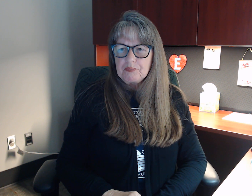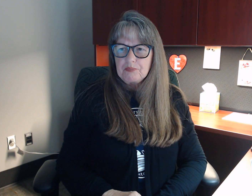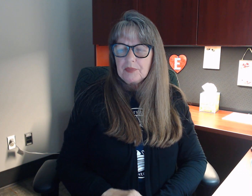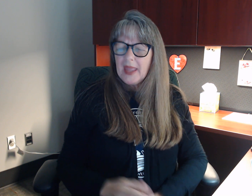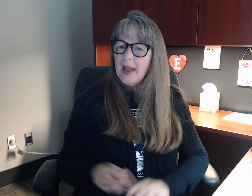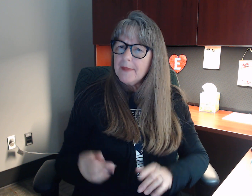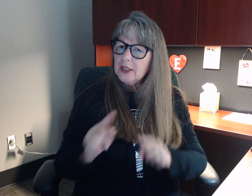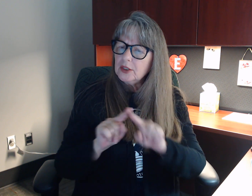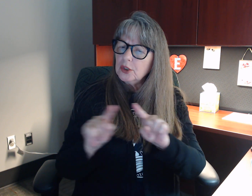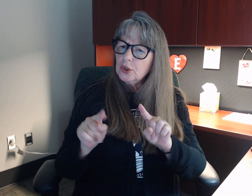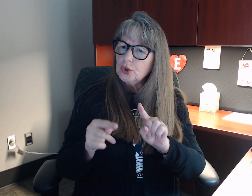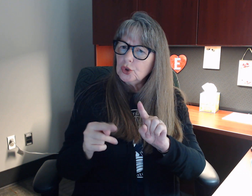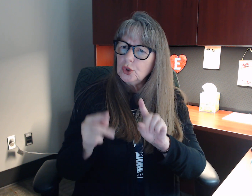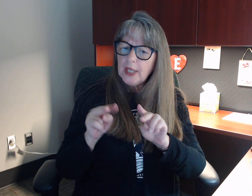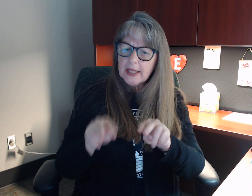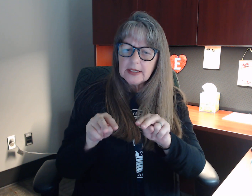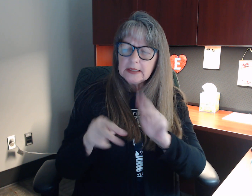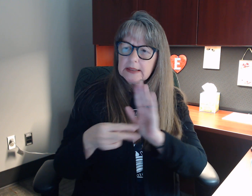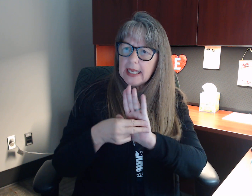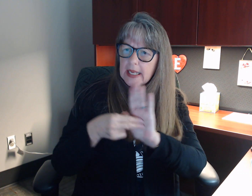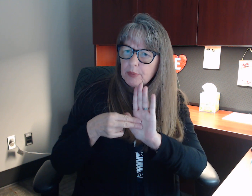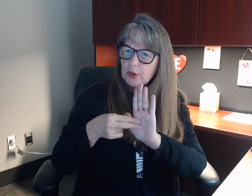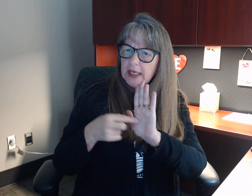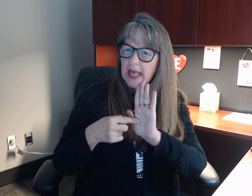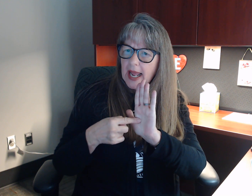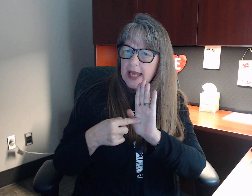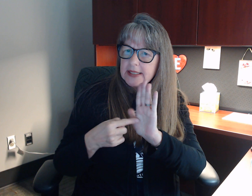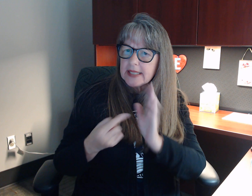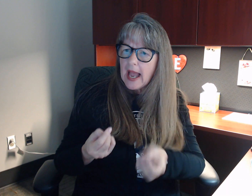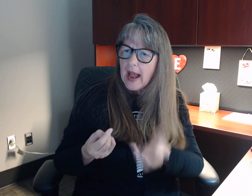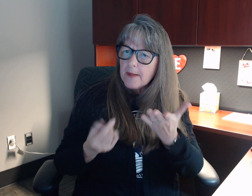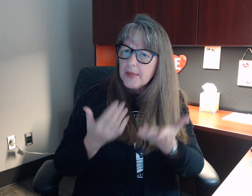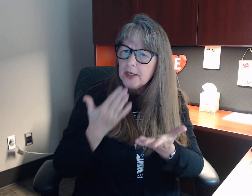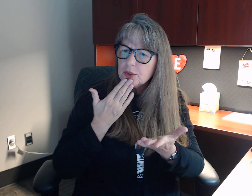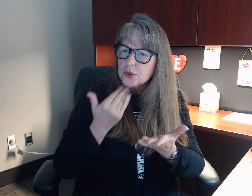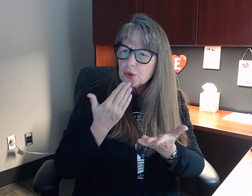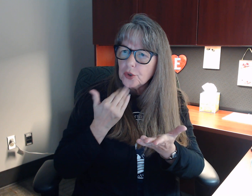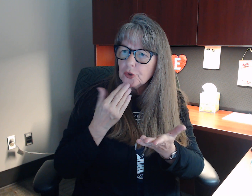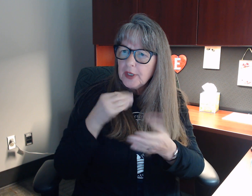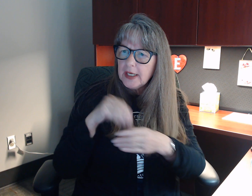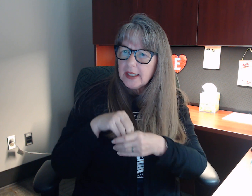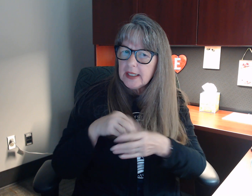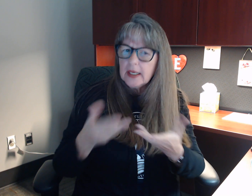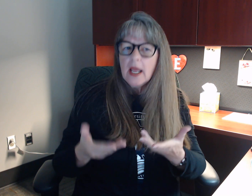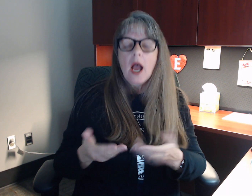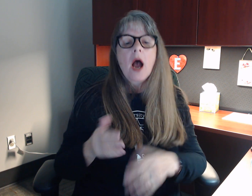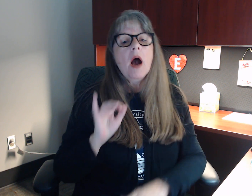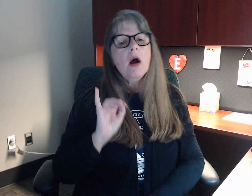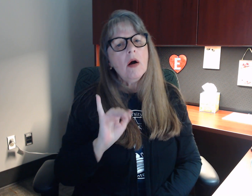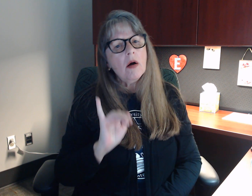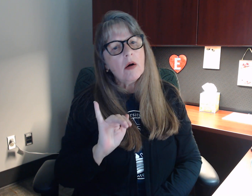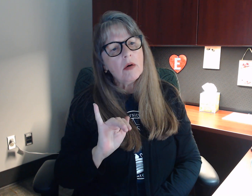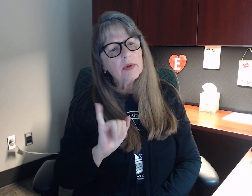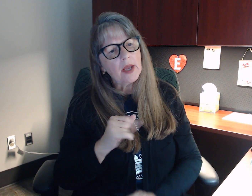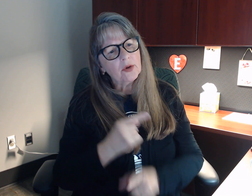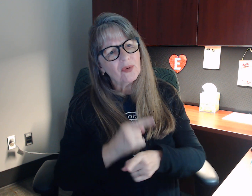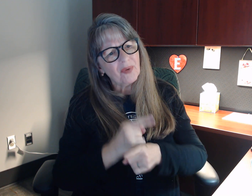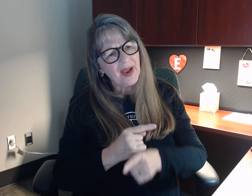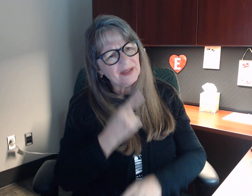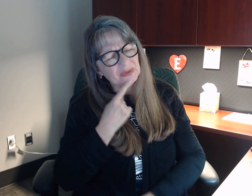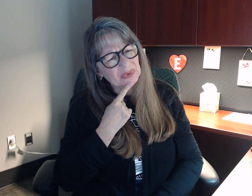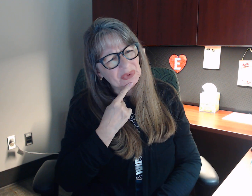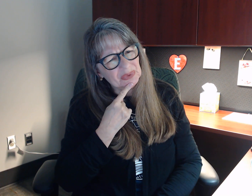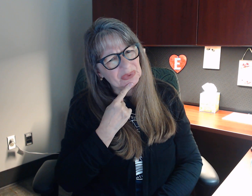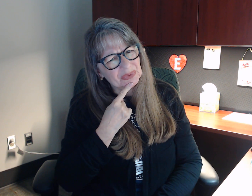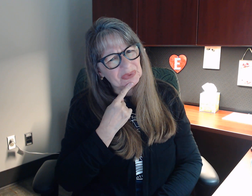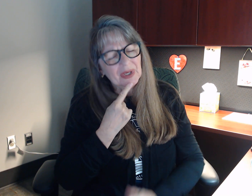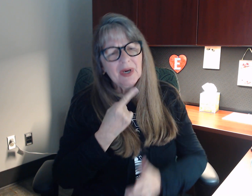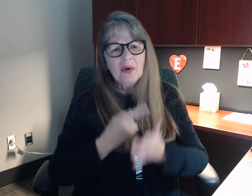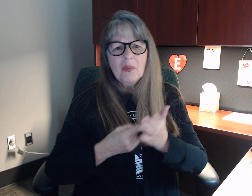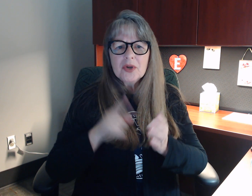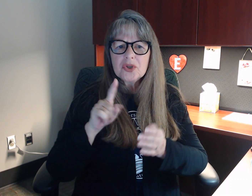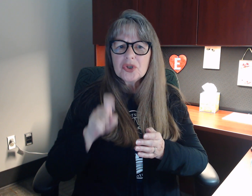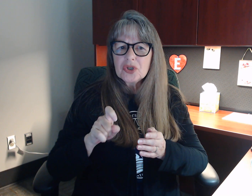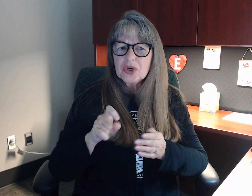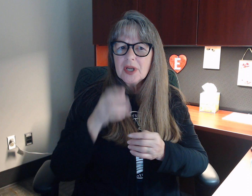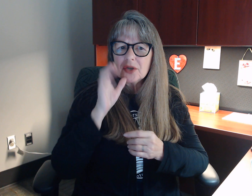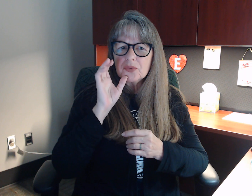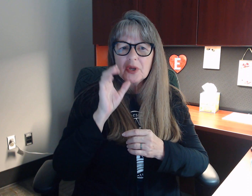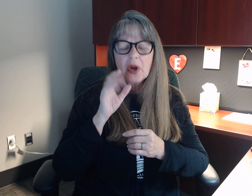Yeah, but look at the label. It has how much sugar in it? Oh, yeah, you're right. Ooh, what should I drink?